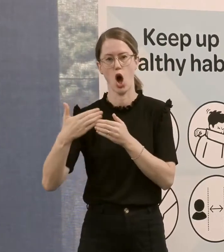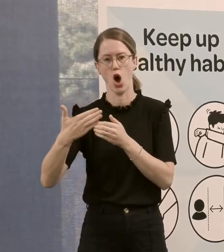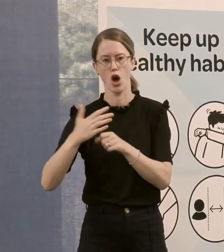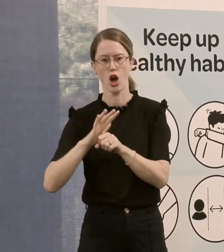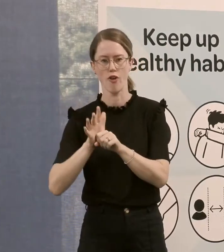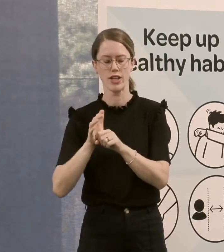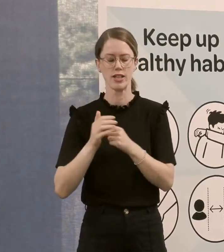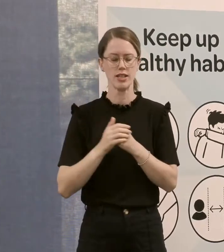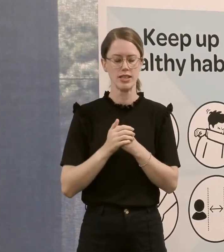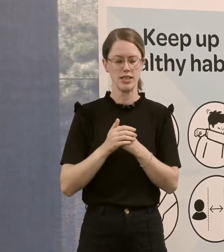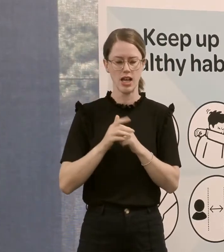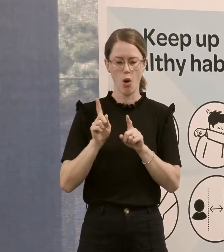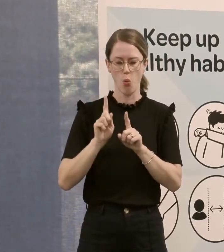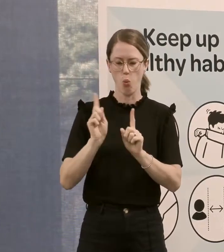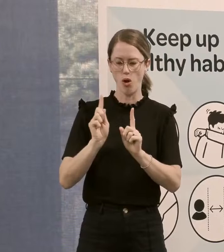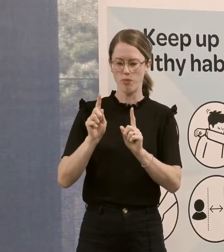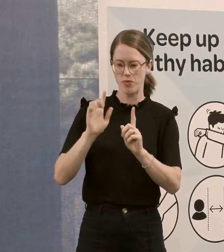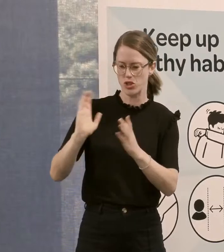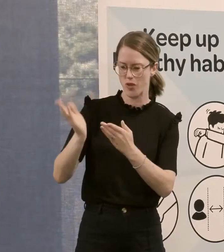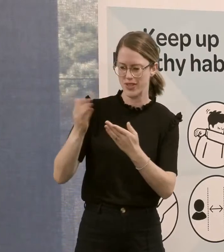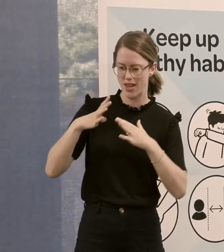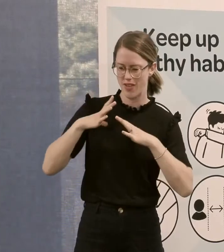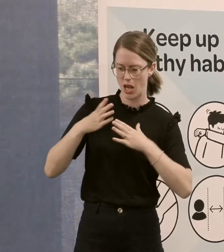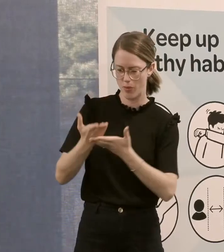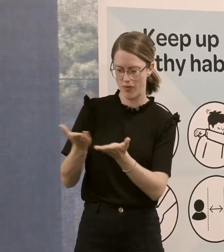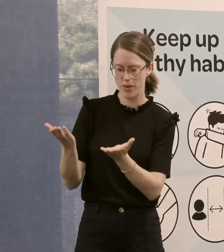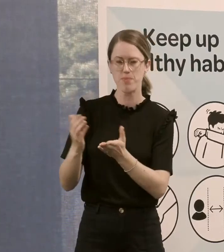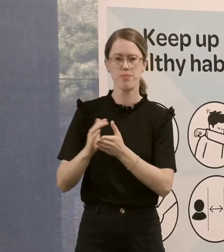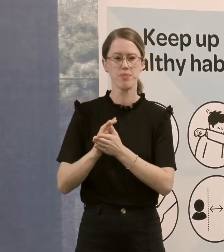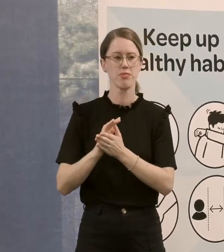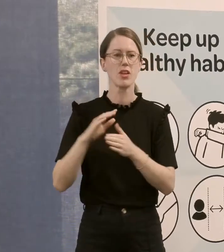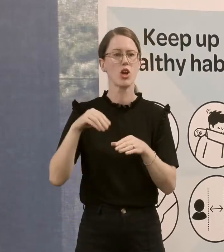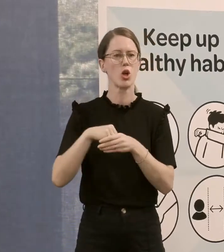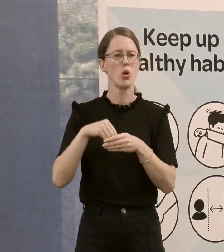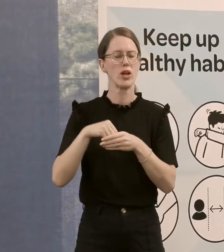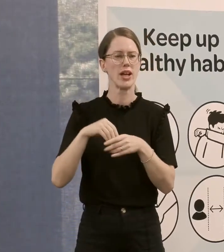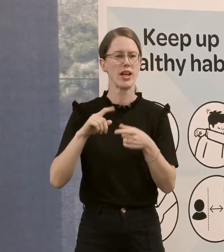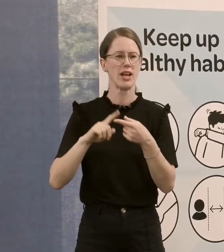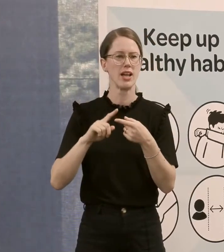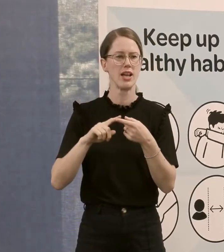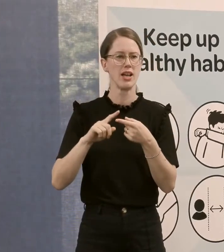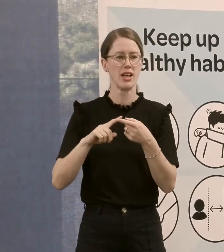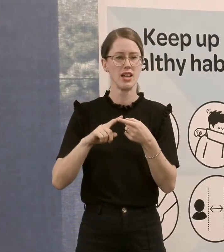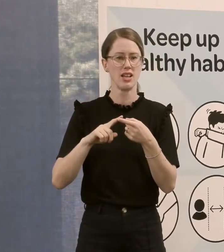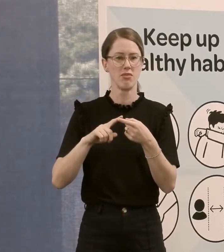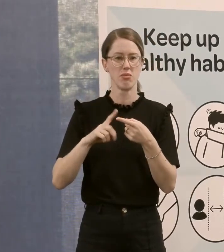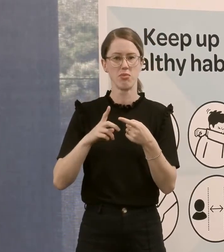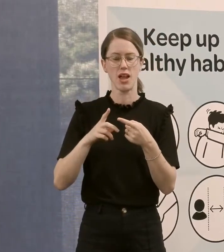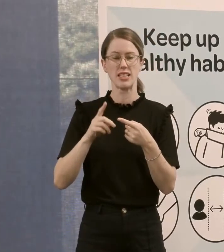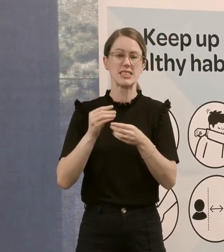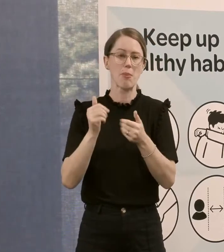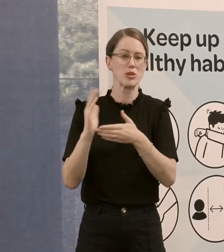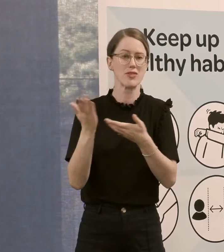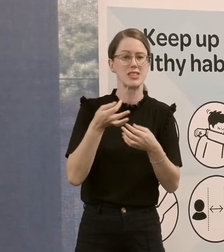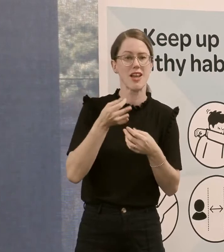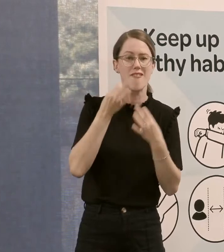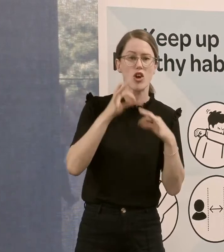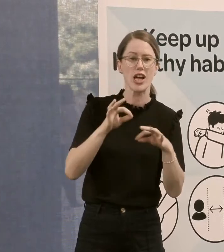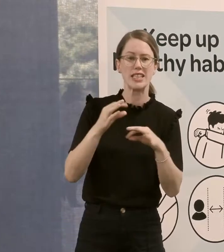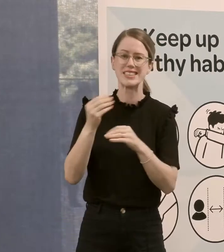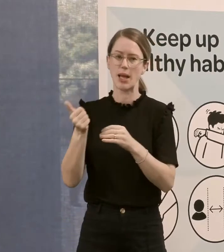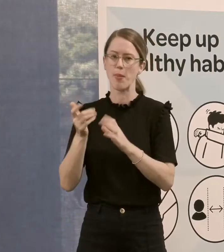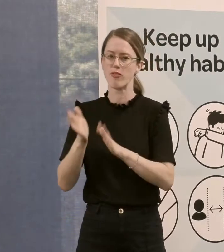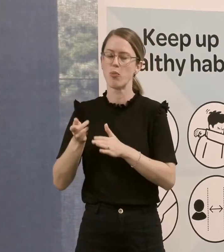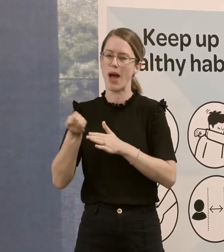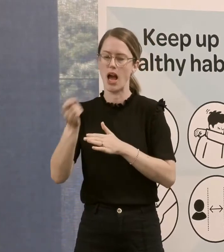what specific services are available to them, including those which they may or may not have to pay for. But we are absolutely